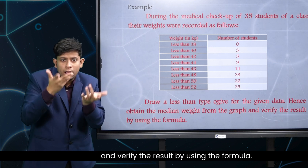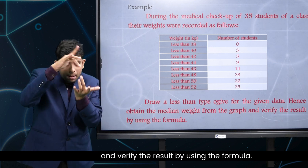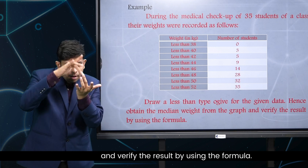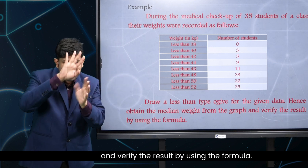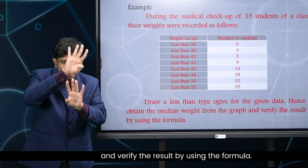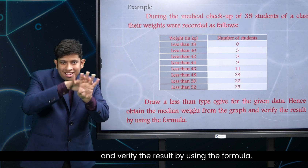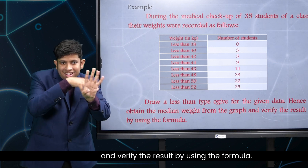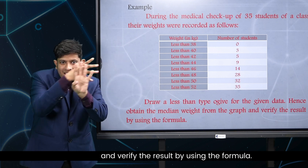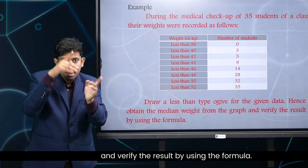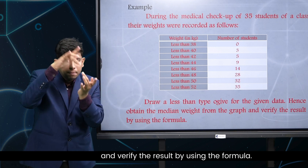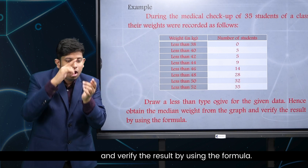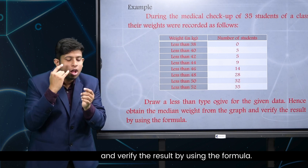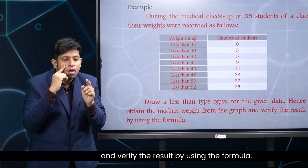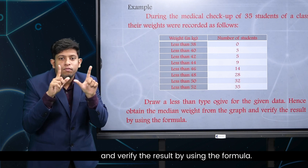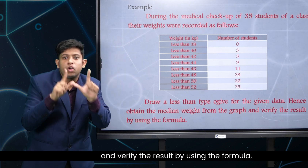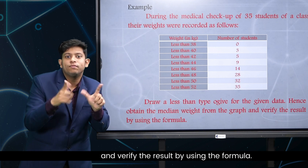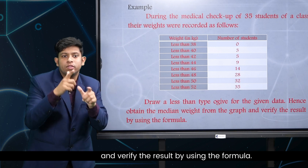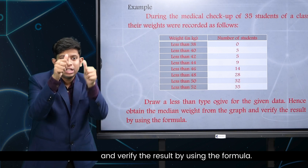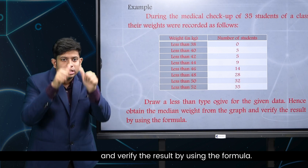verify the result by using the formula.